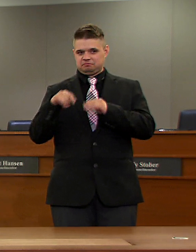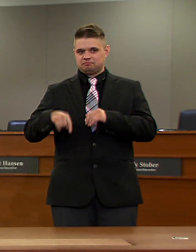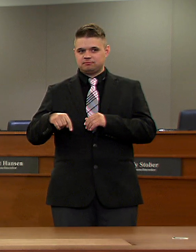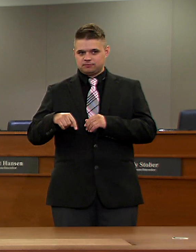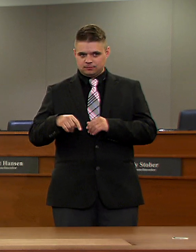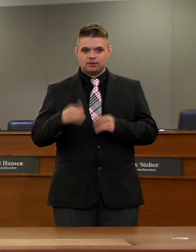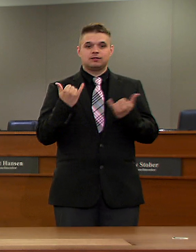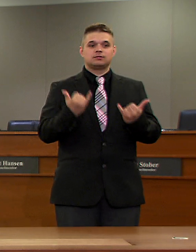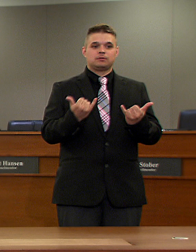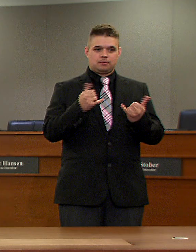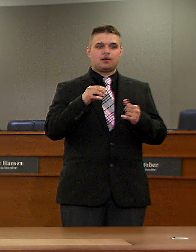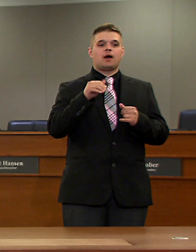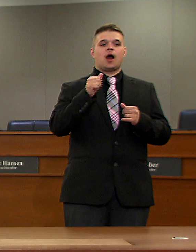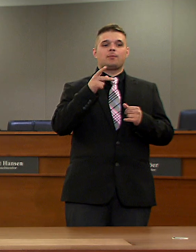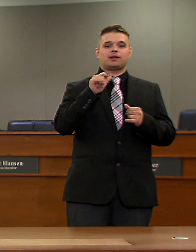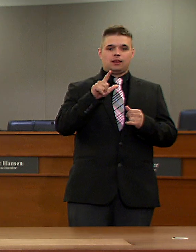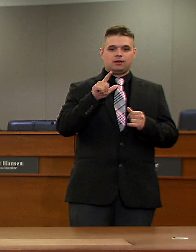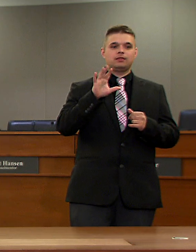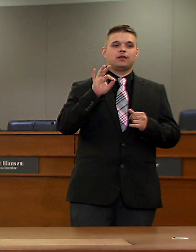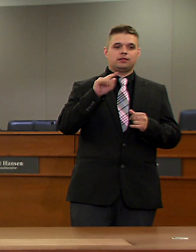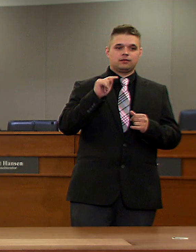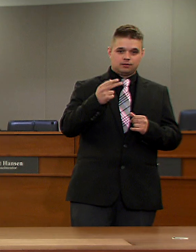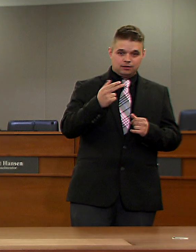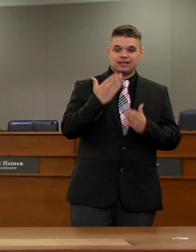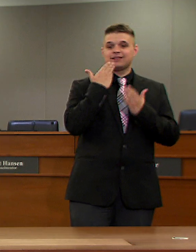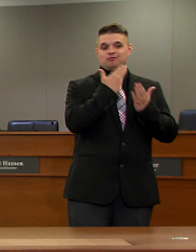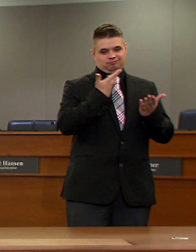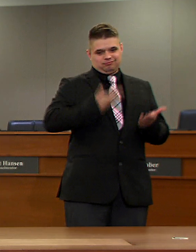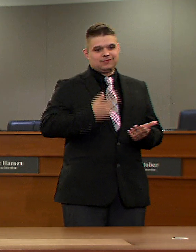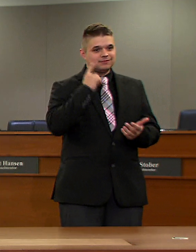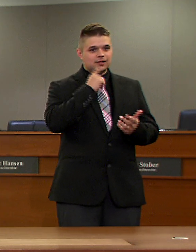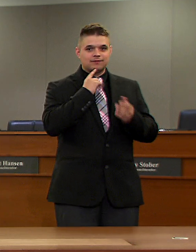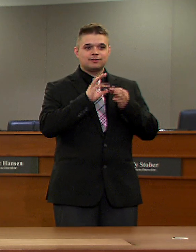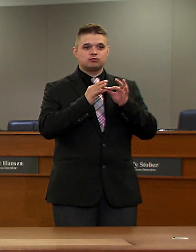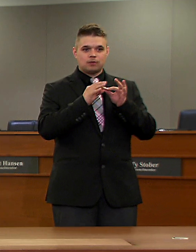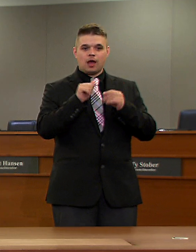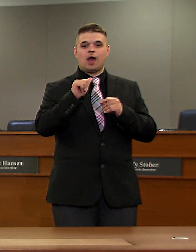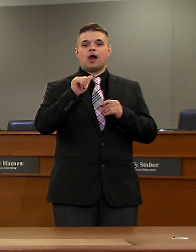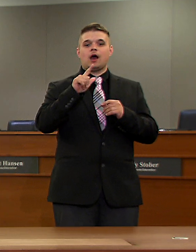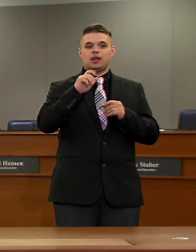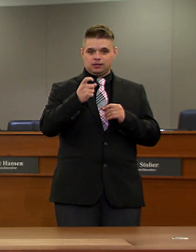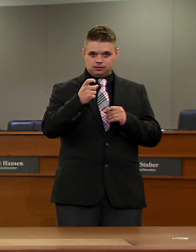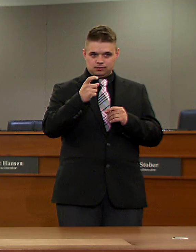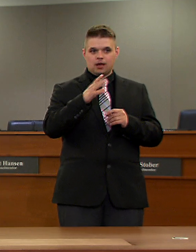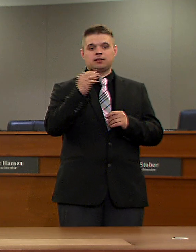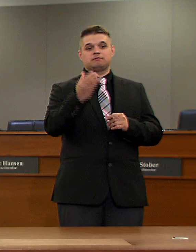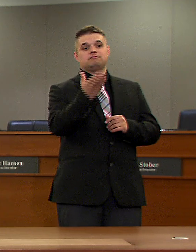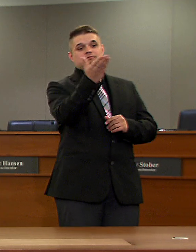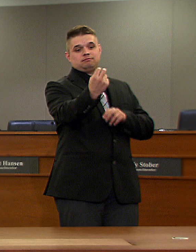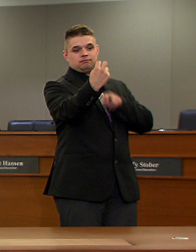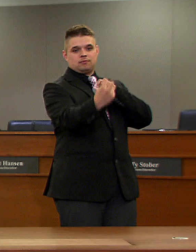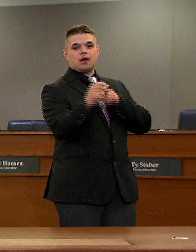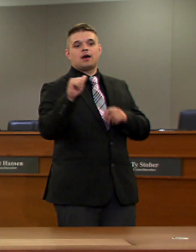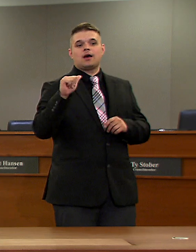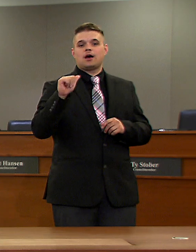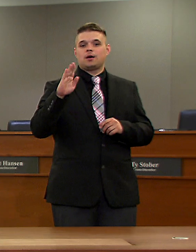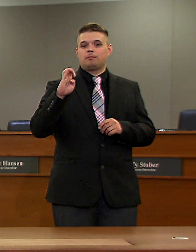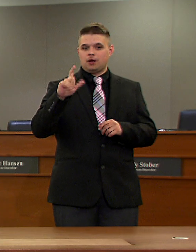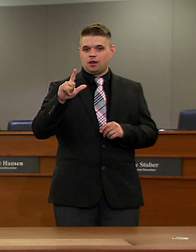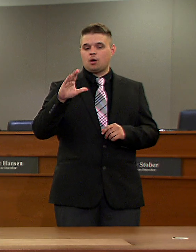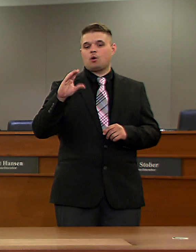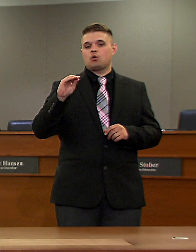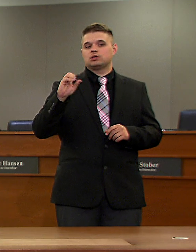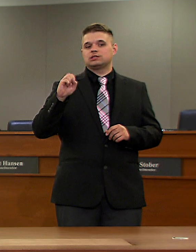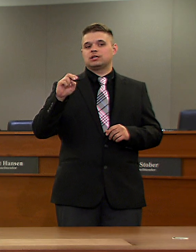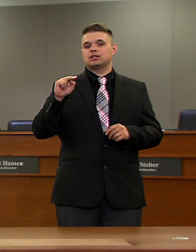you to Alex Rabininin, our American Sign Language interpreter, and Abel Costantino, our